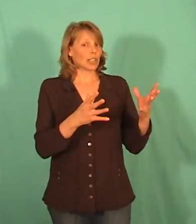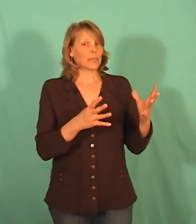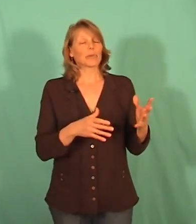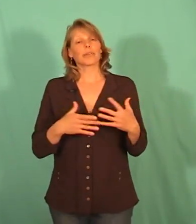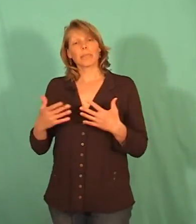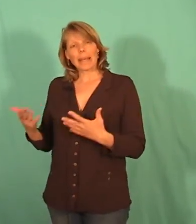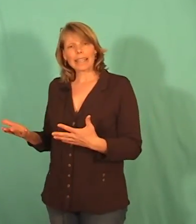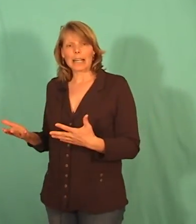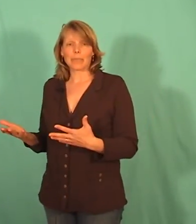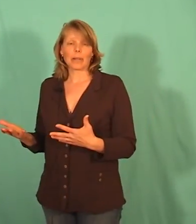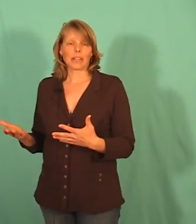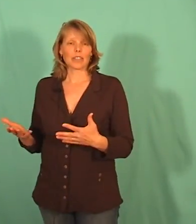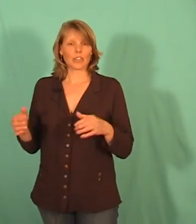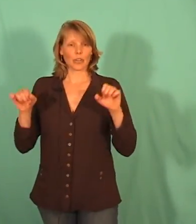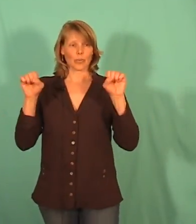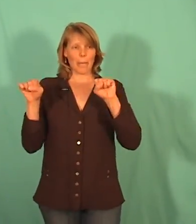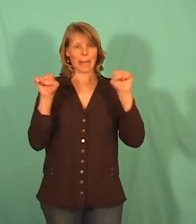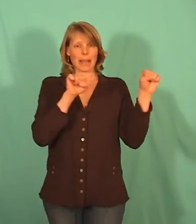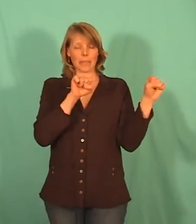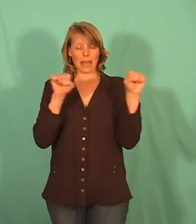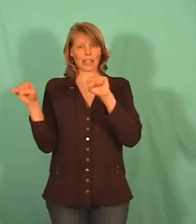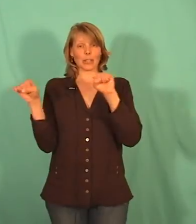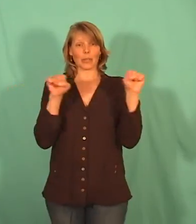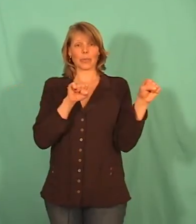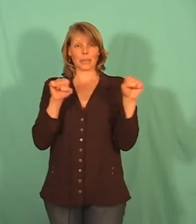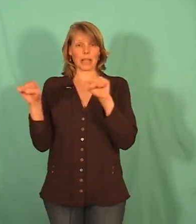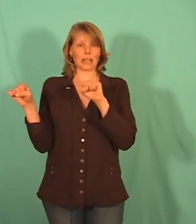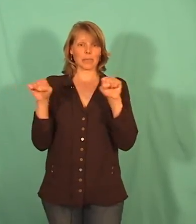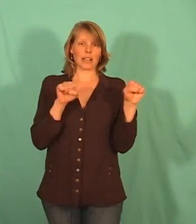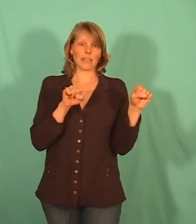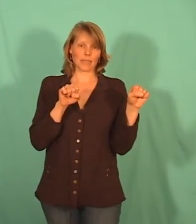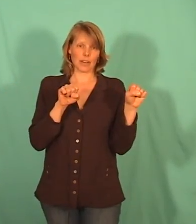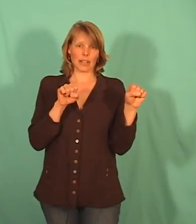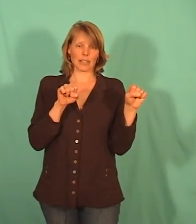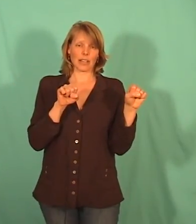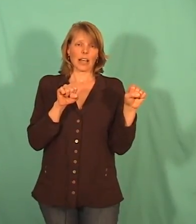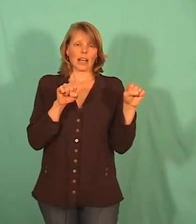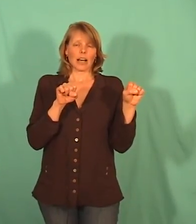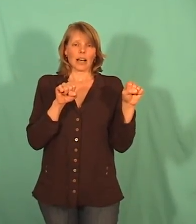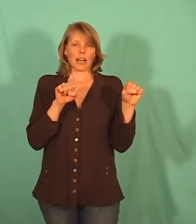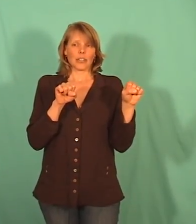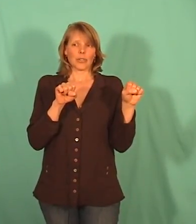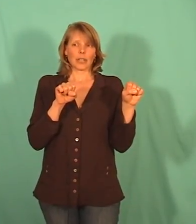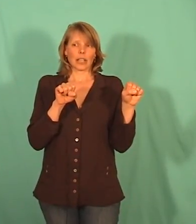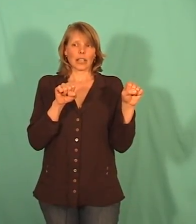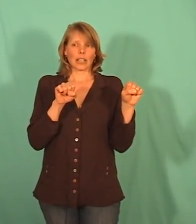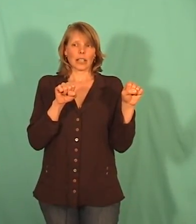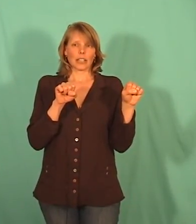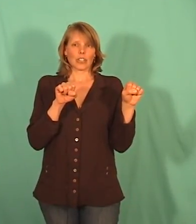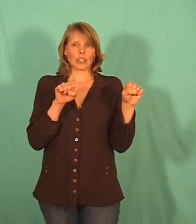or you can make it up. So mango was a made-up sign for us. You can